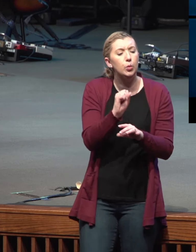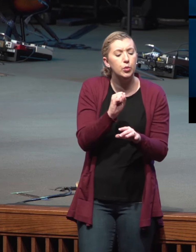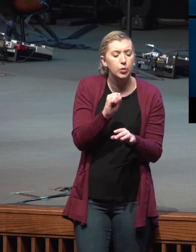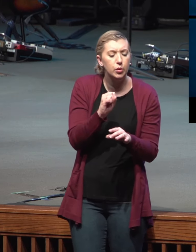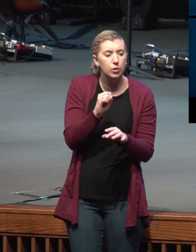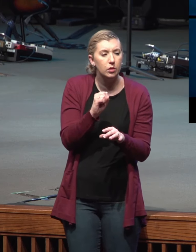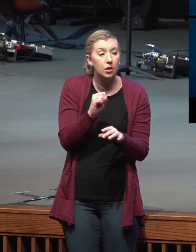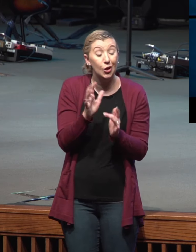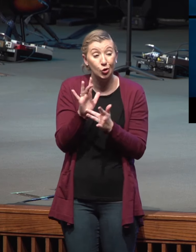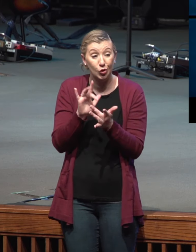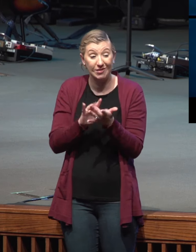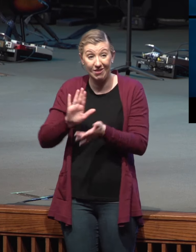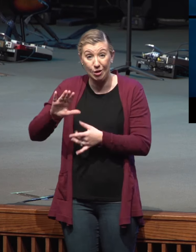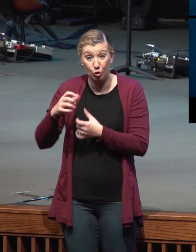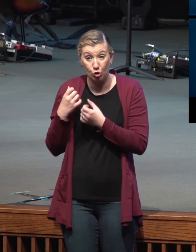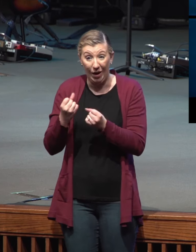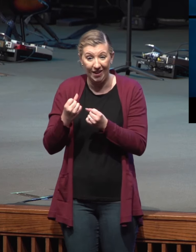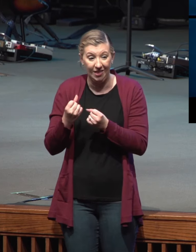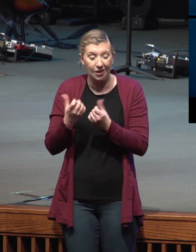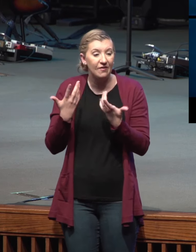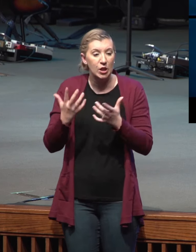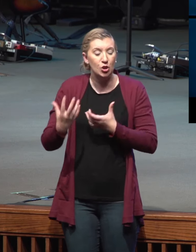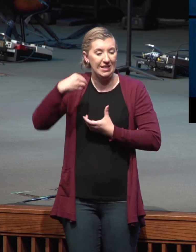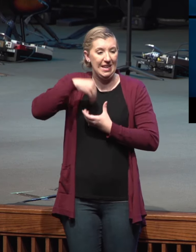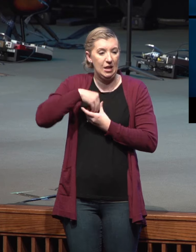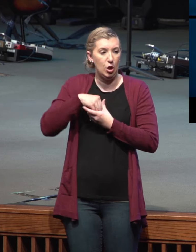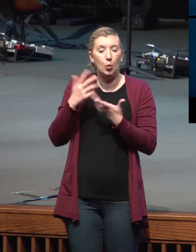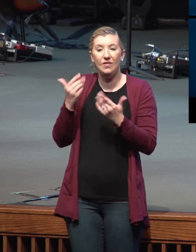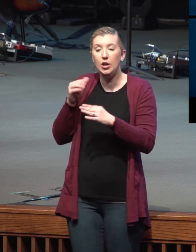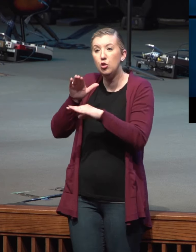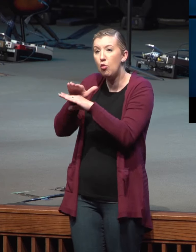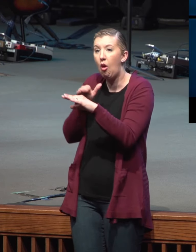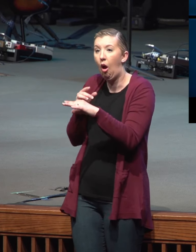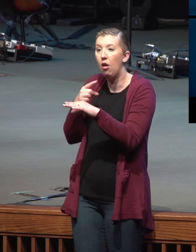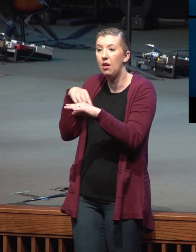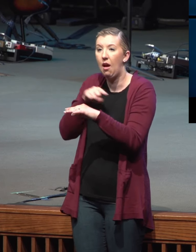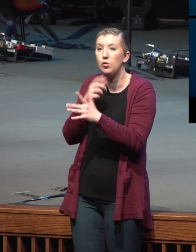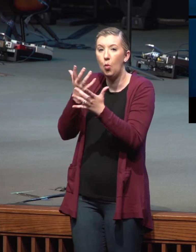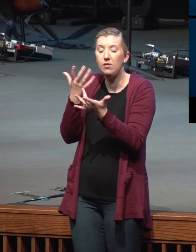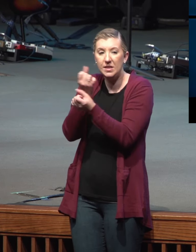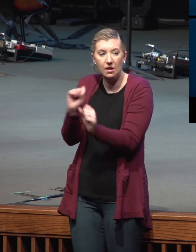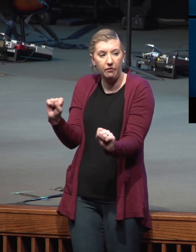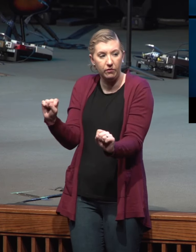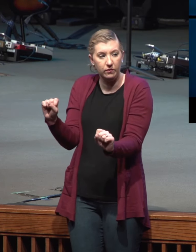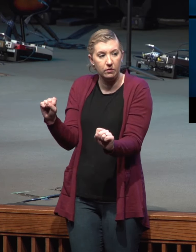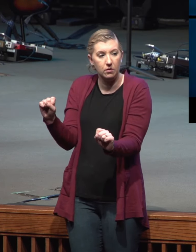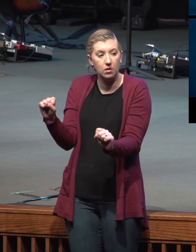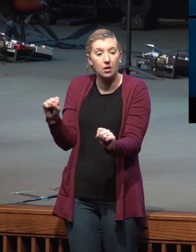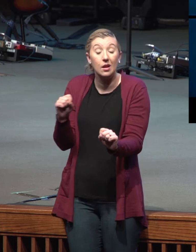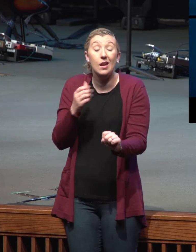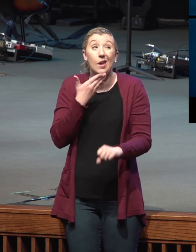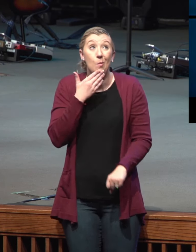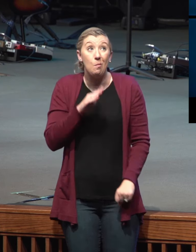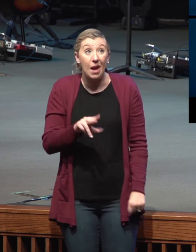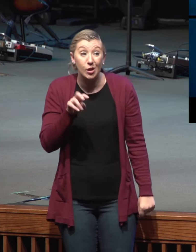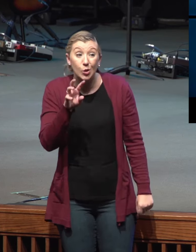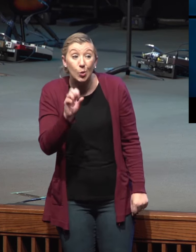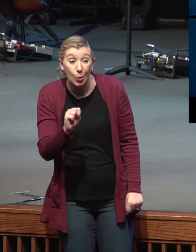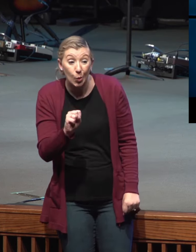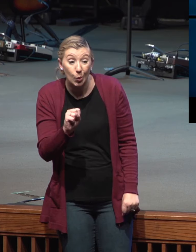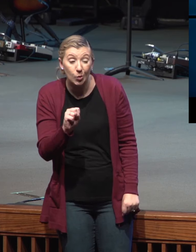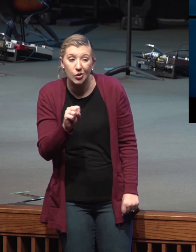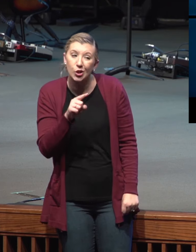is that Jesus' strength is in us who have called upon his name to be saved. The bad news means you will not